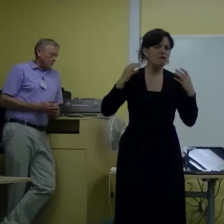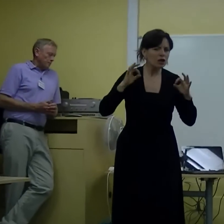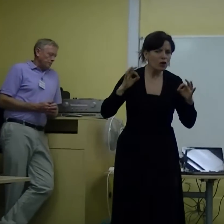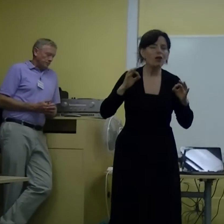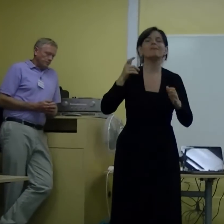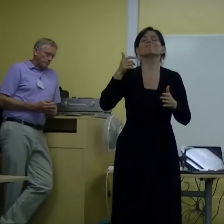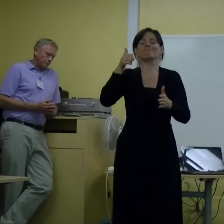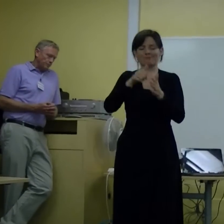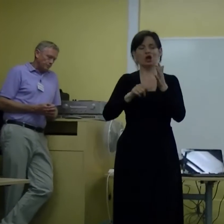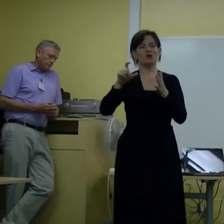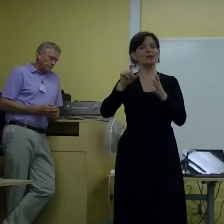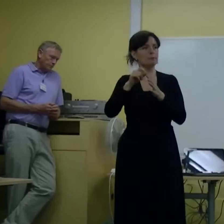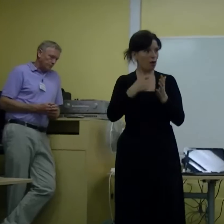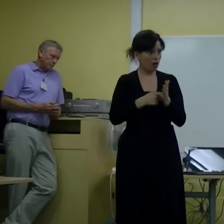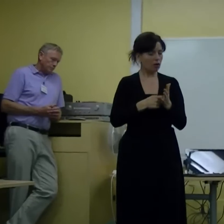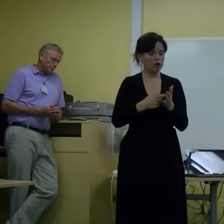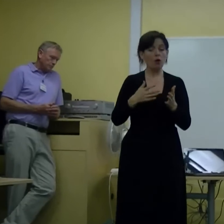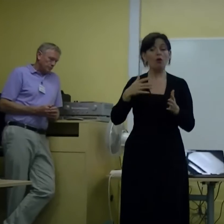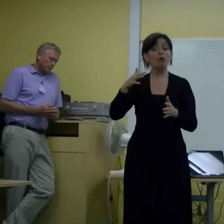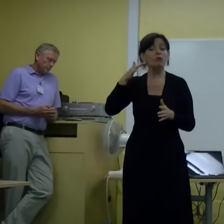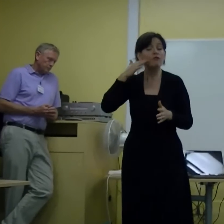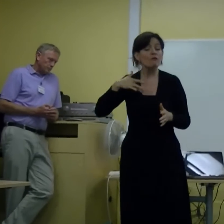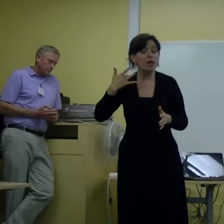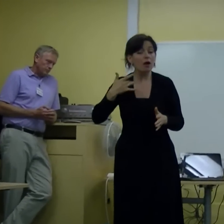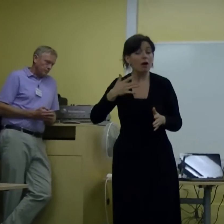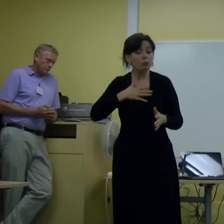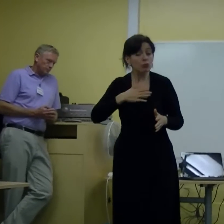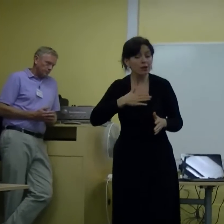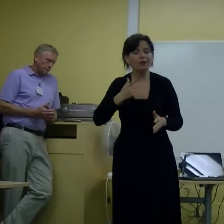can feel something, put them into the recovery position.